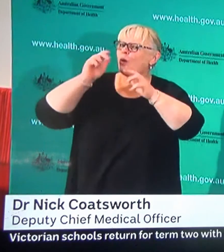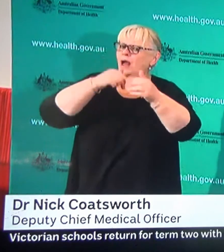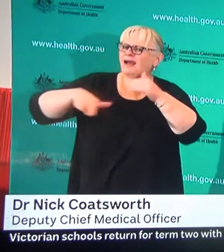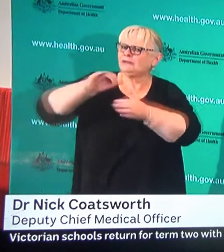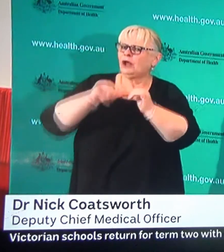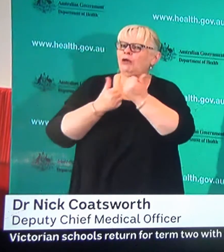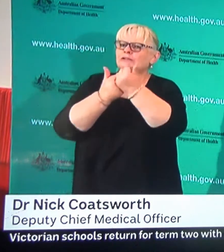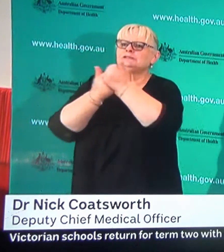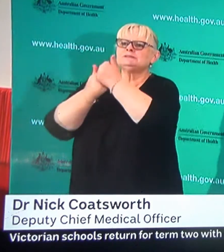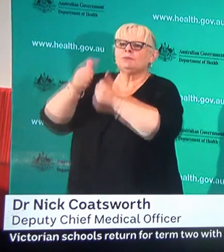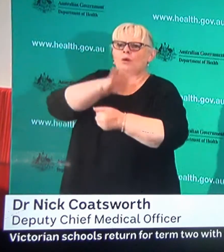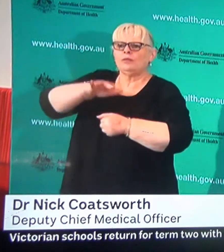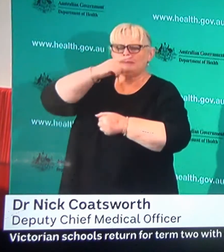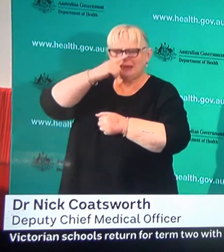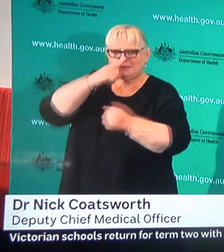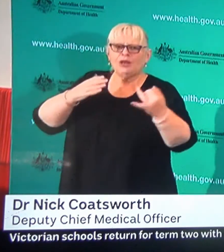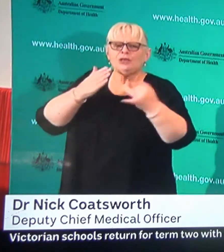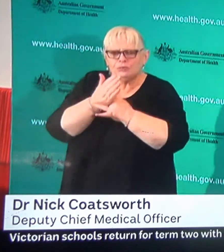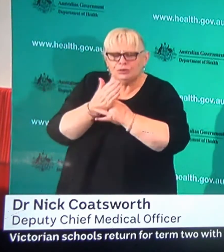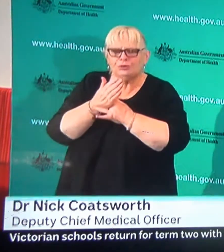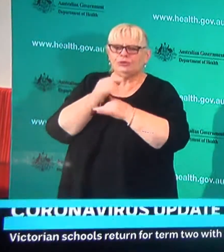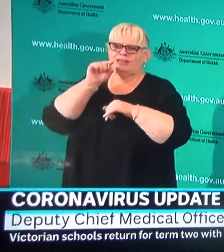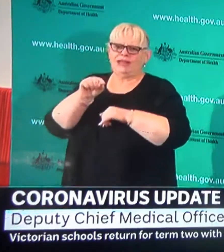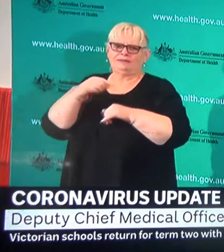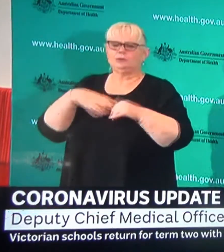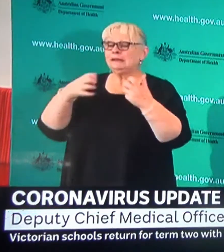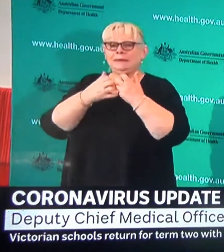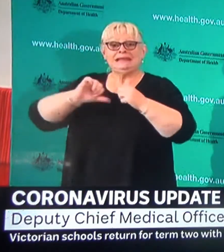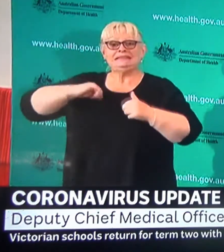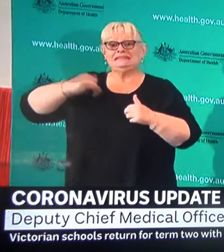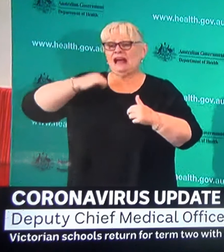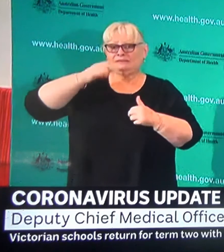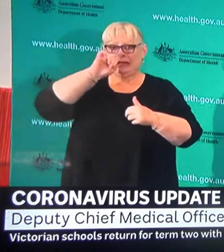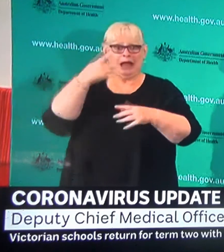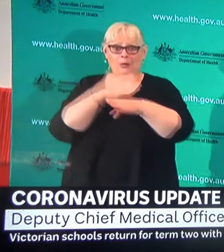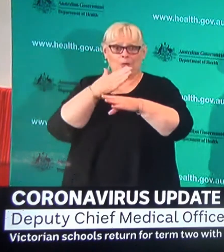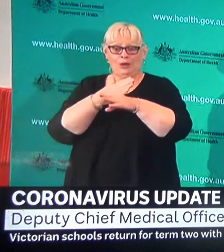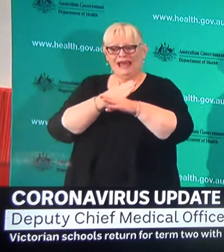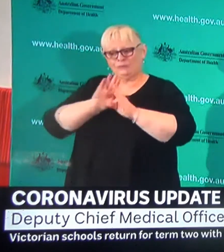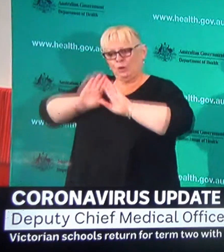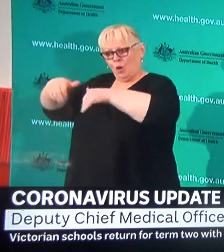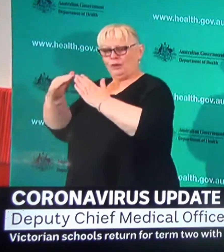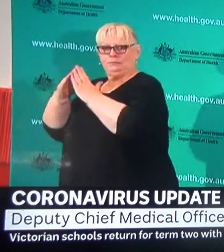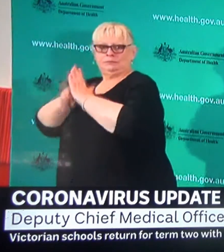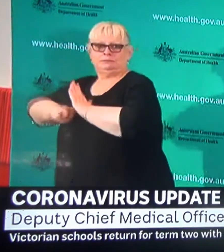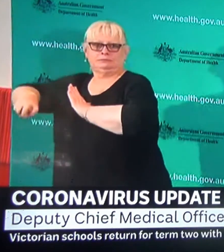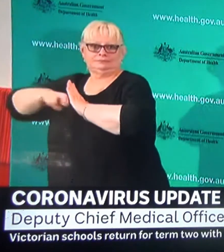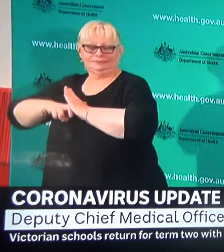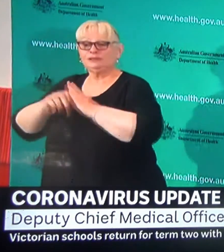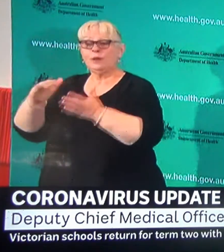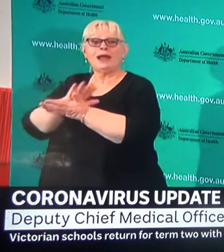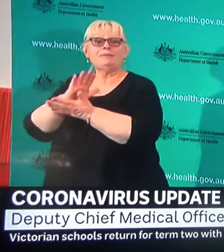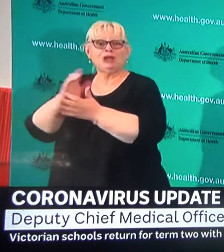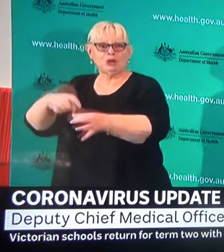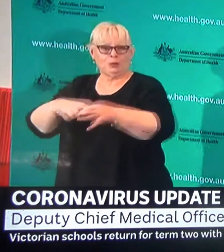of Tasmania, whilst many staff are isolated and in quarantine. And I'm happy to take questions.